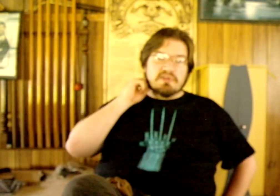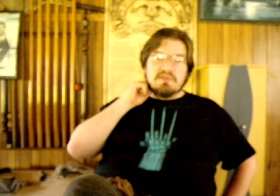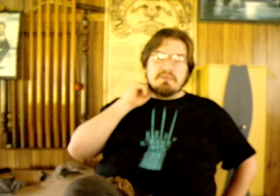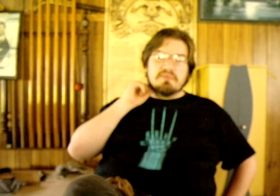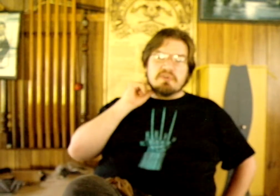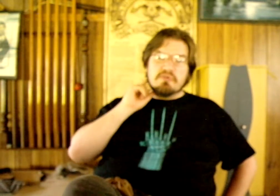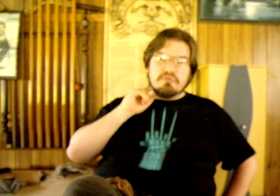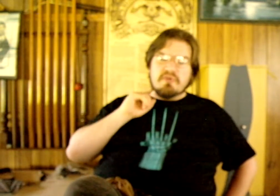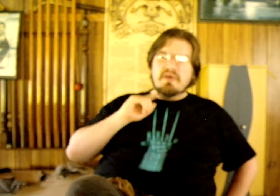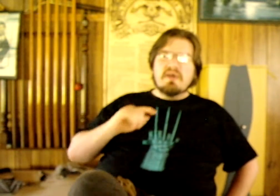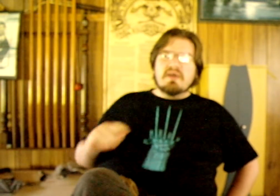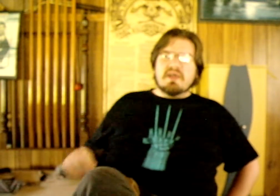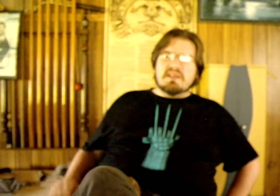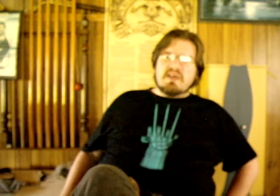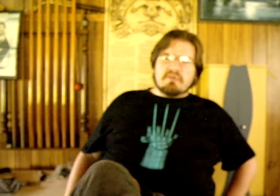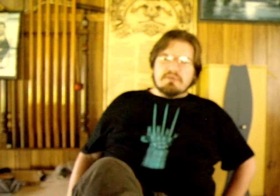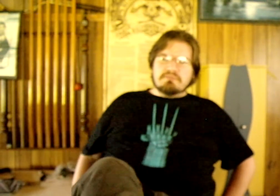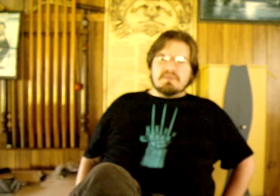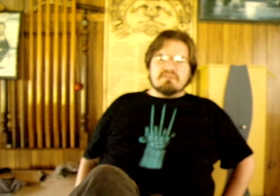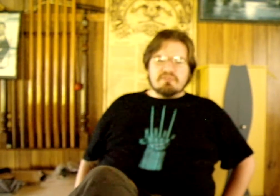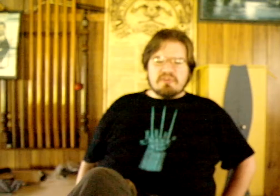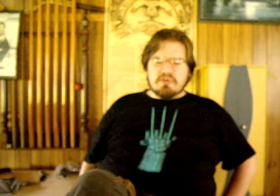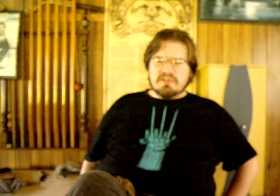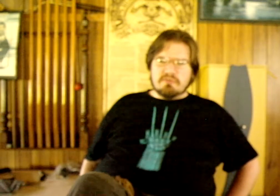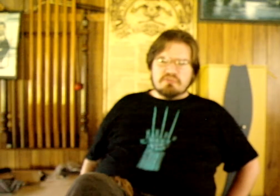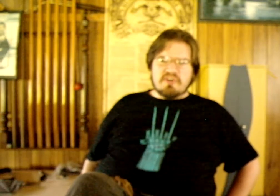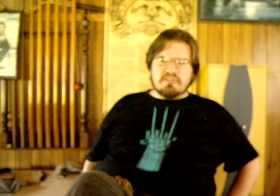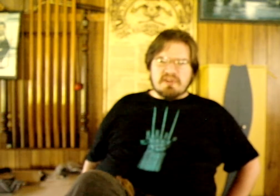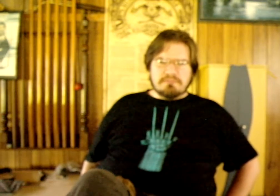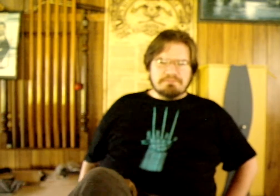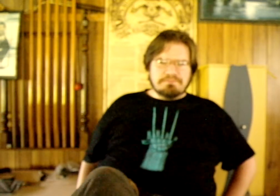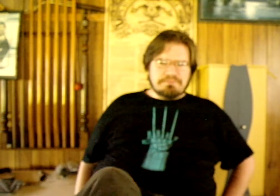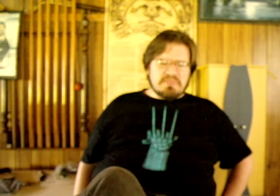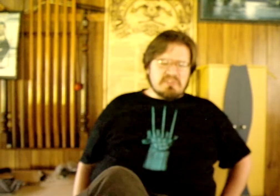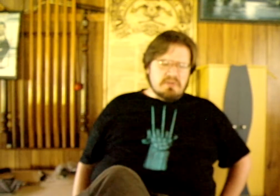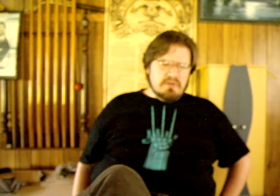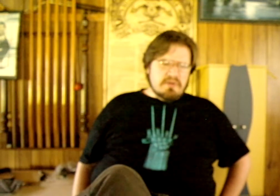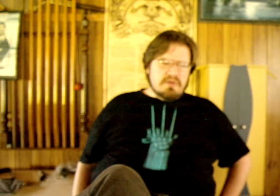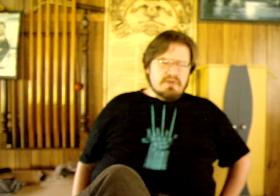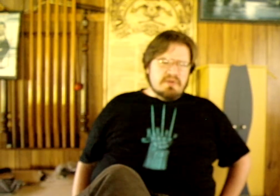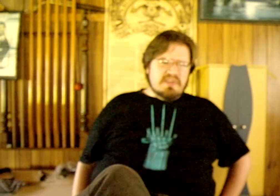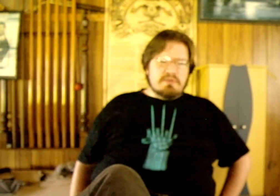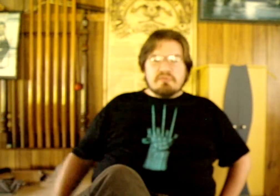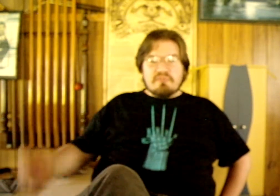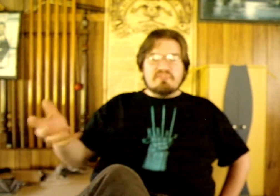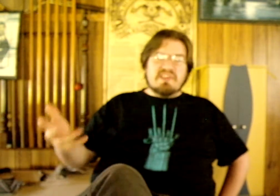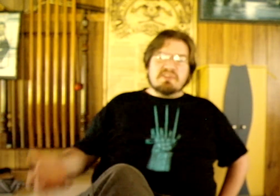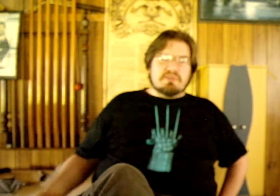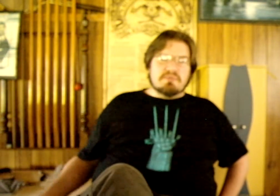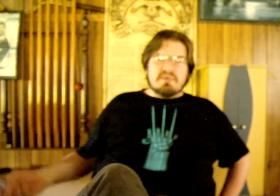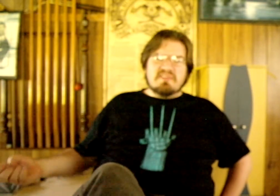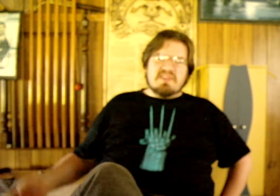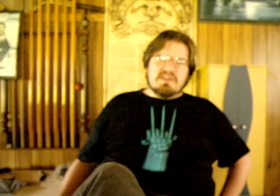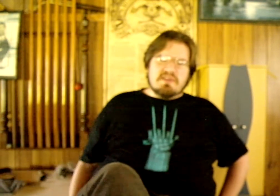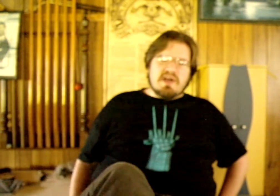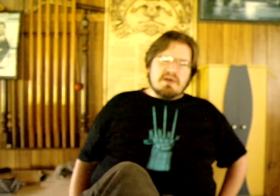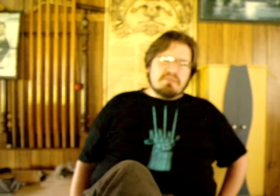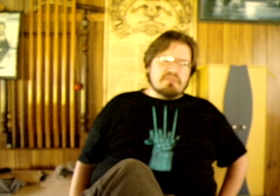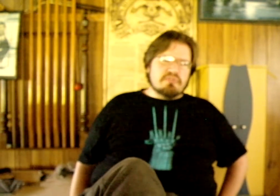up with the news and have a sardonic little chuckle at it, he was offended by the messages I